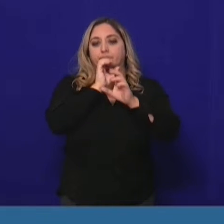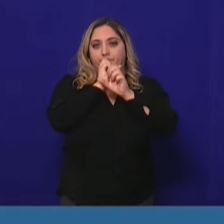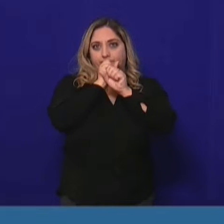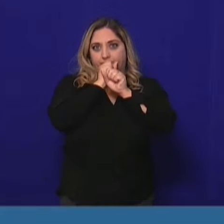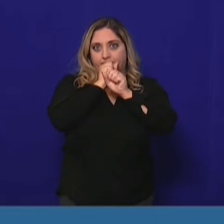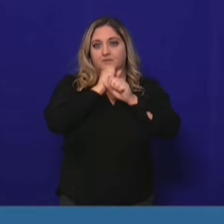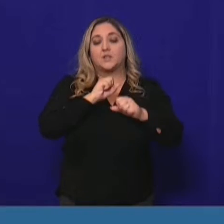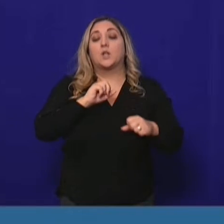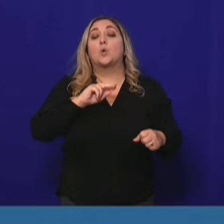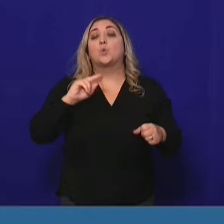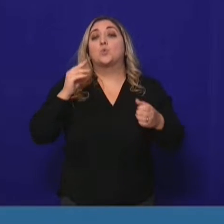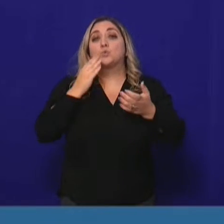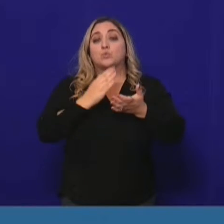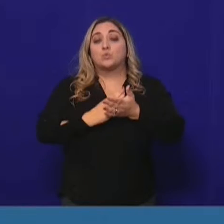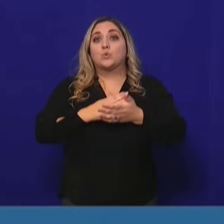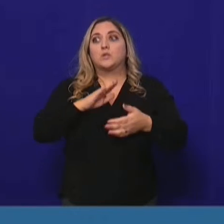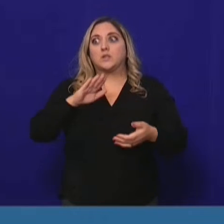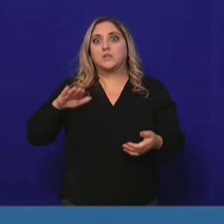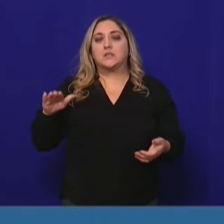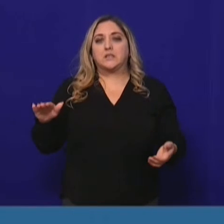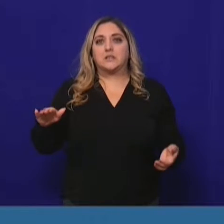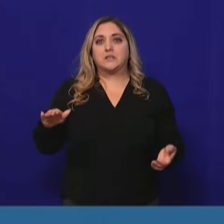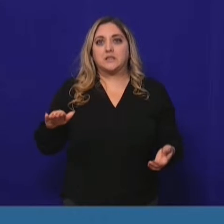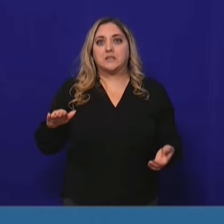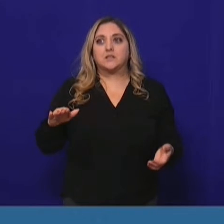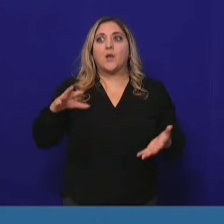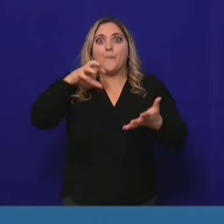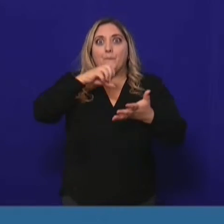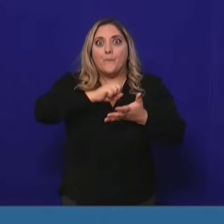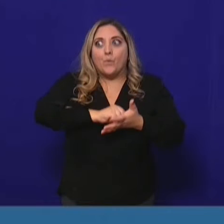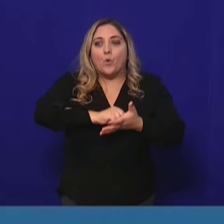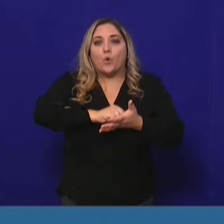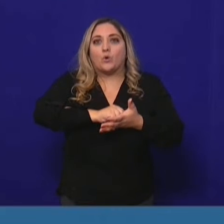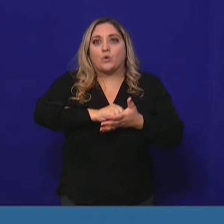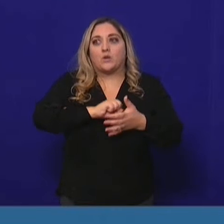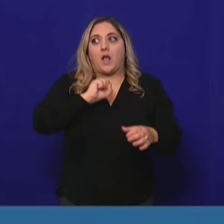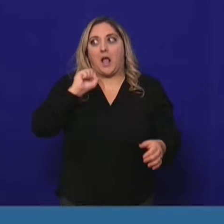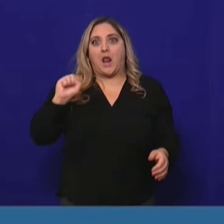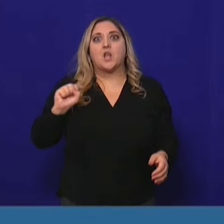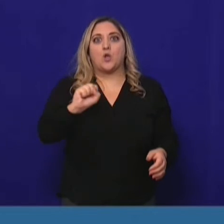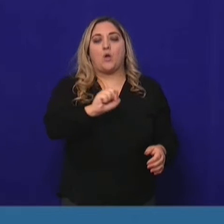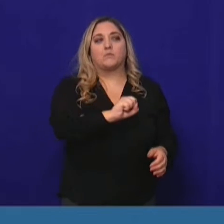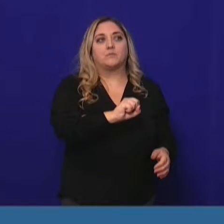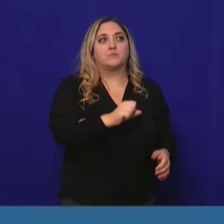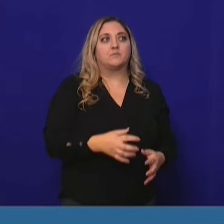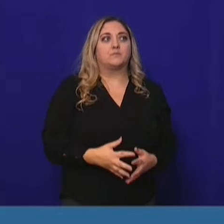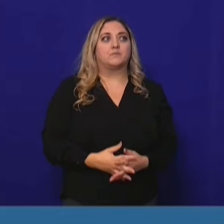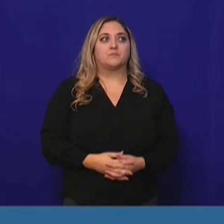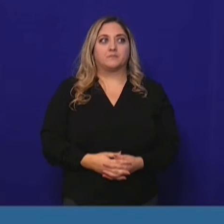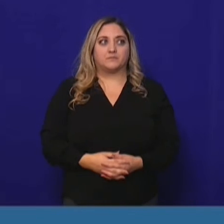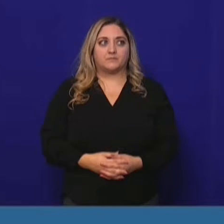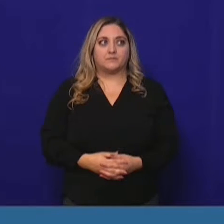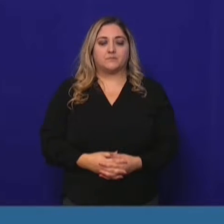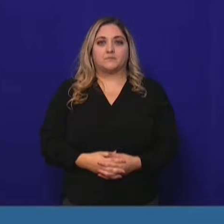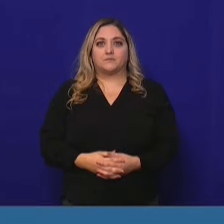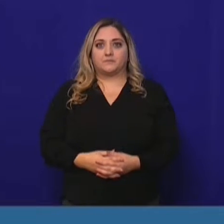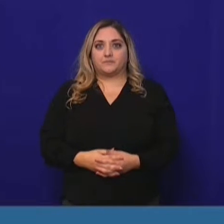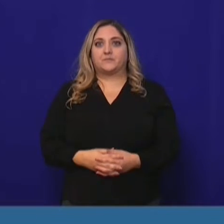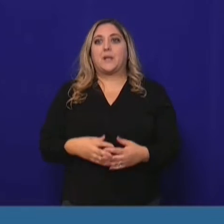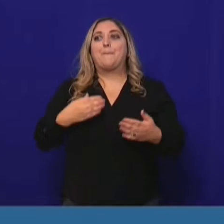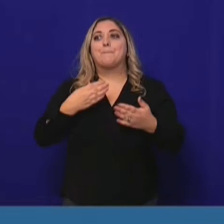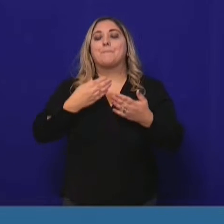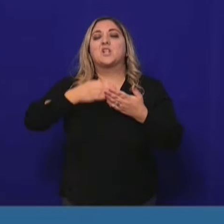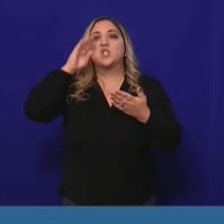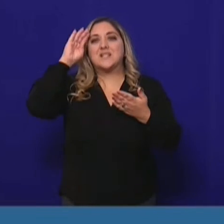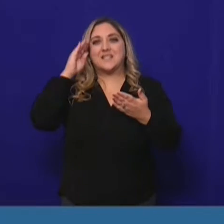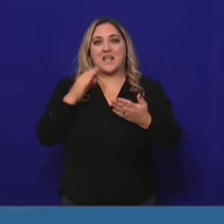ikunu żguri li n-nies huma ikunu qegħdin jibbukkjaw it-test huma. Allura dan ikollna forma ta'